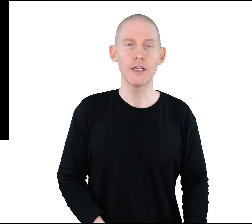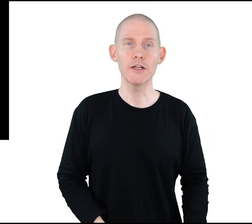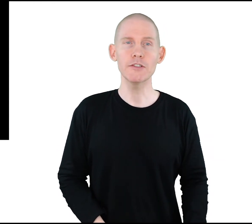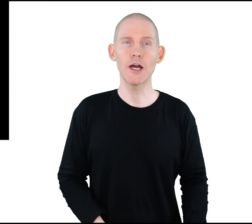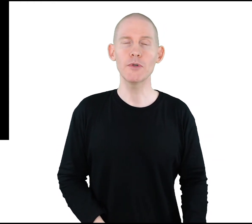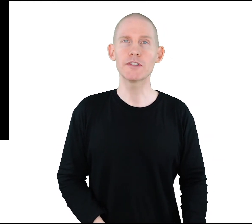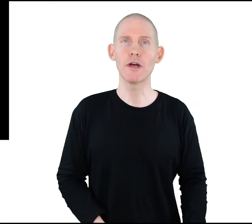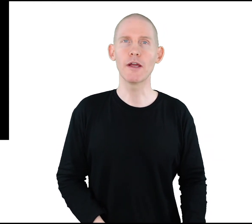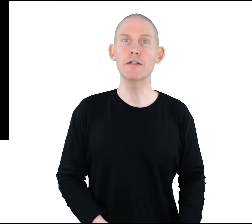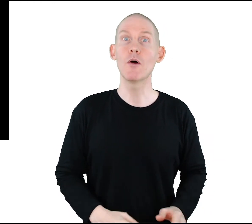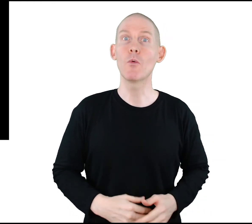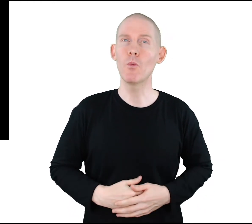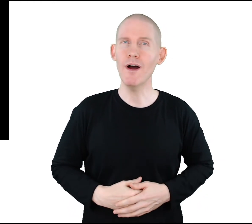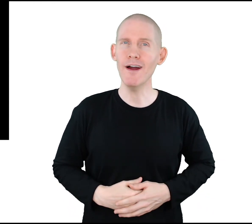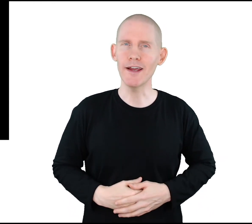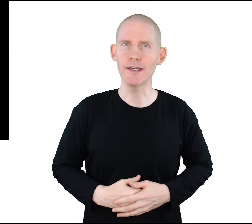Here's how we sign why.